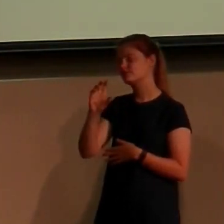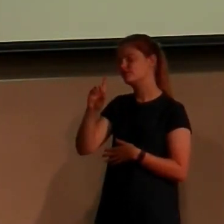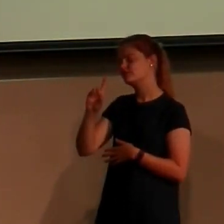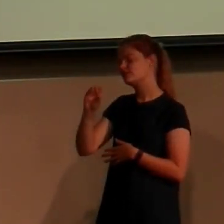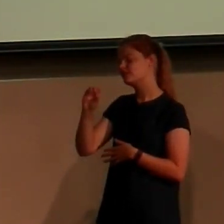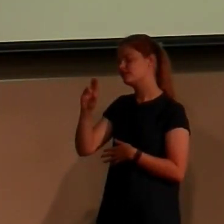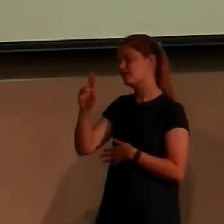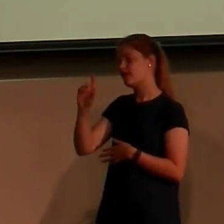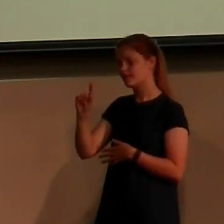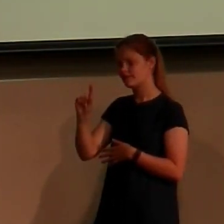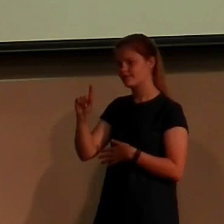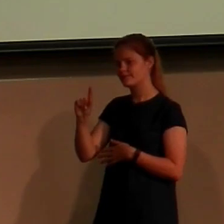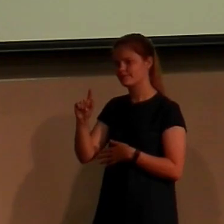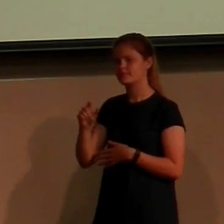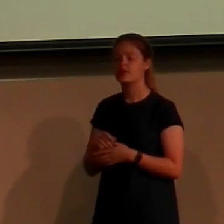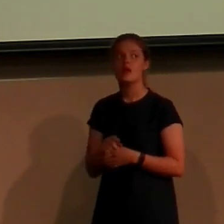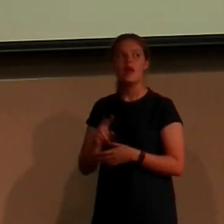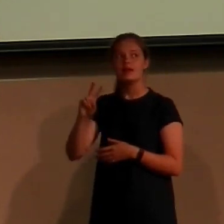Right, second country,